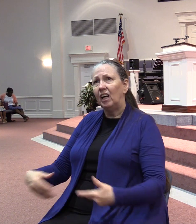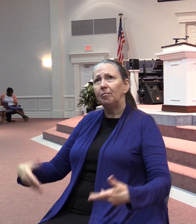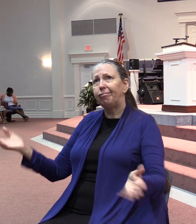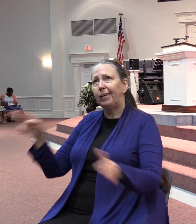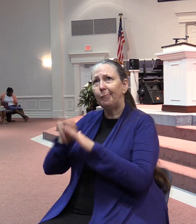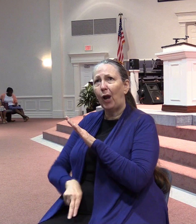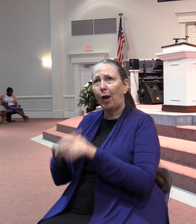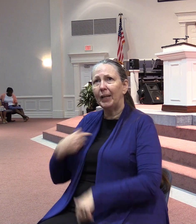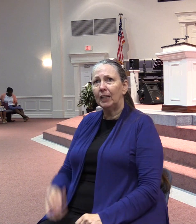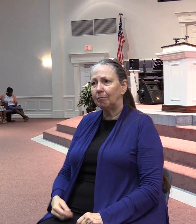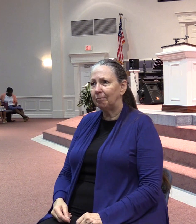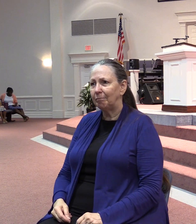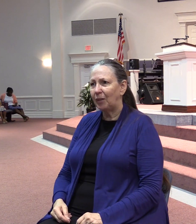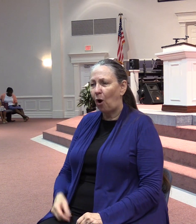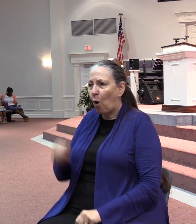a grave or a cave.